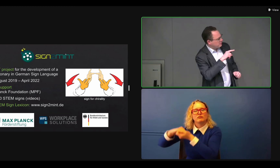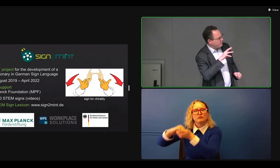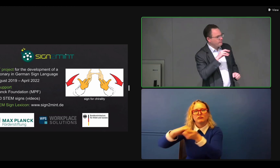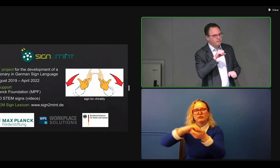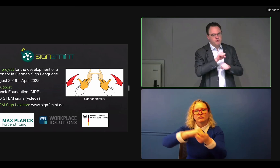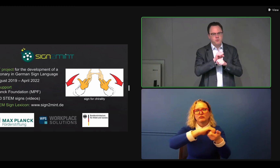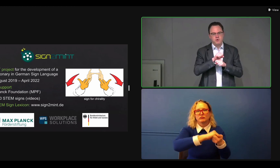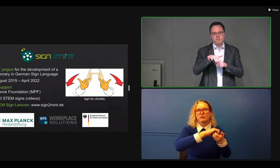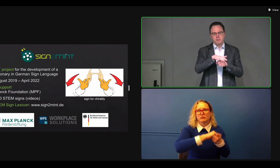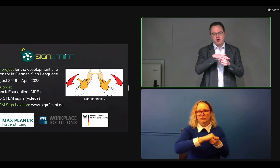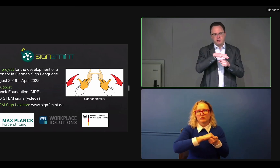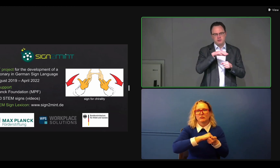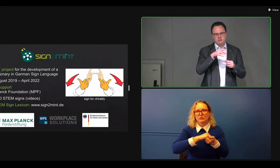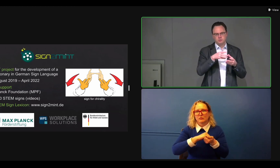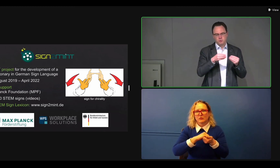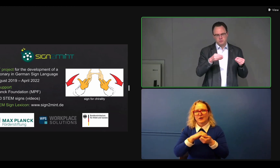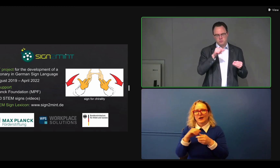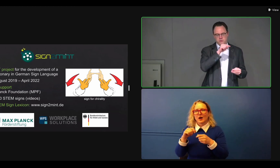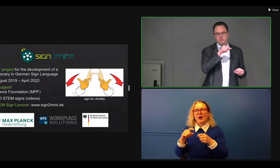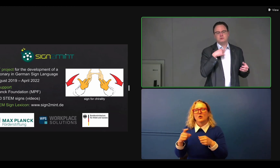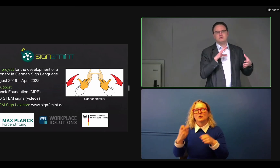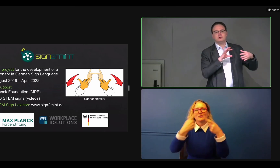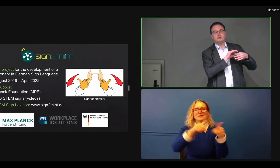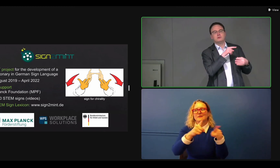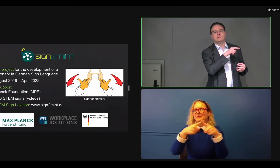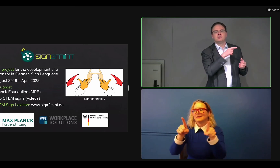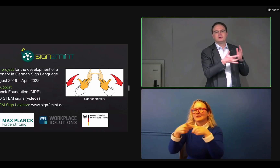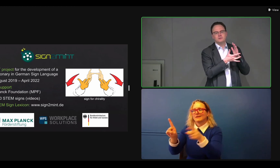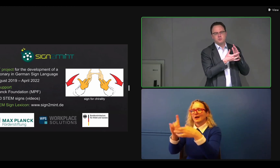We've collaborated with Workplace Solutions